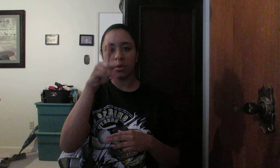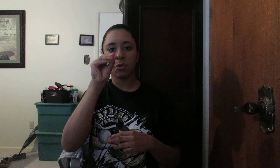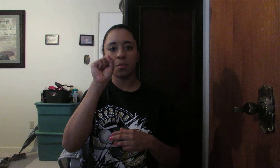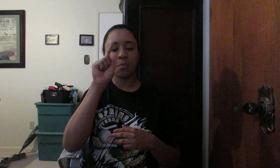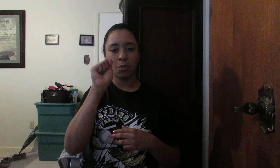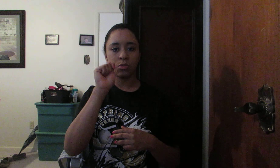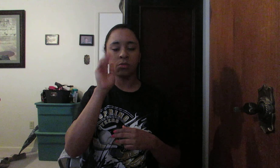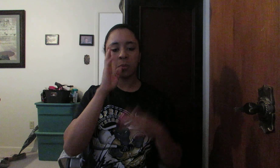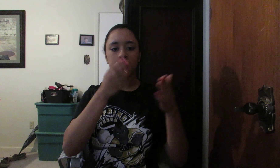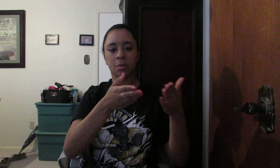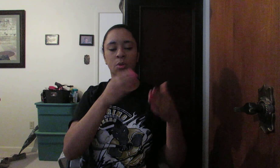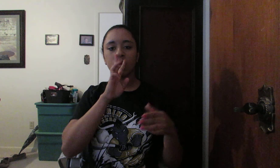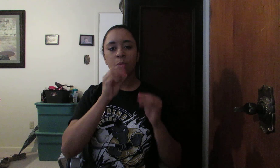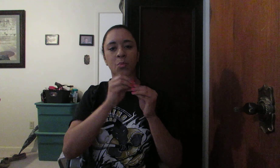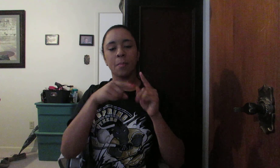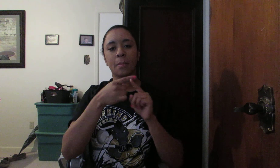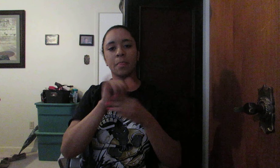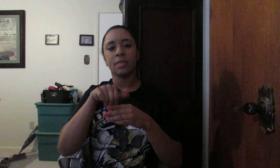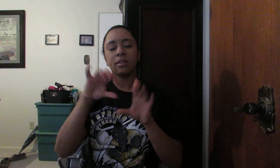that will be there, and we'll talk more about that in class.